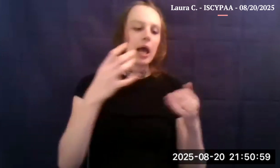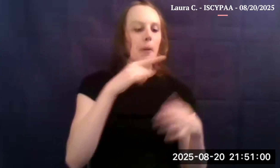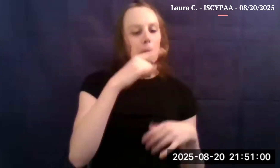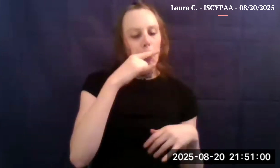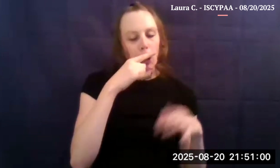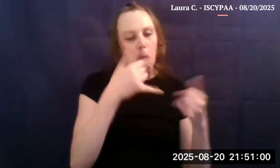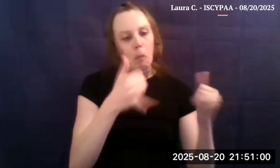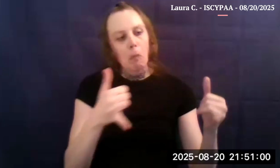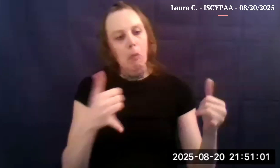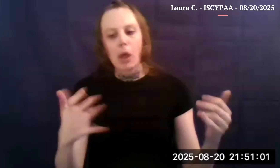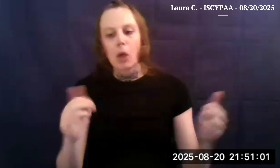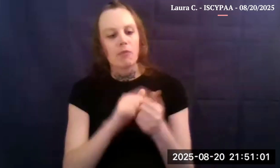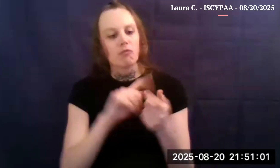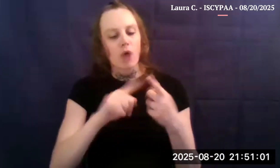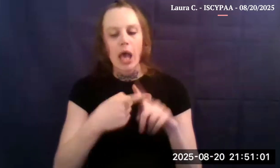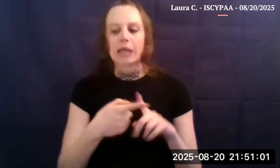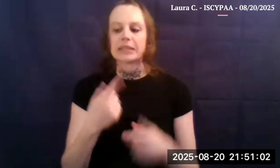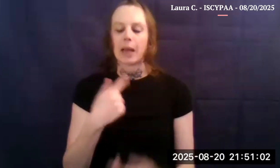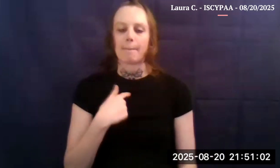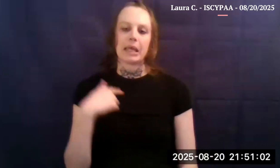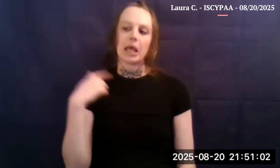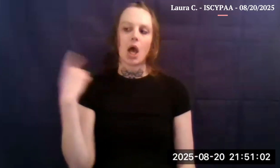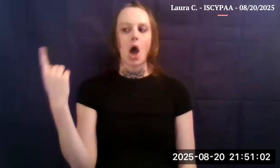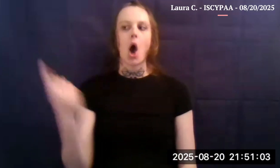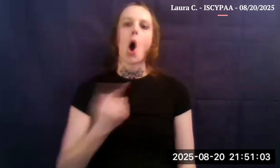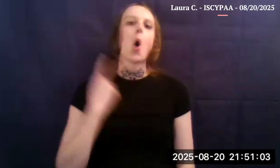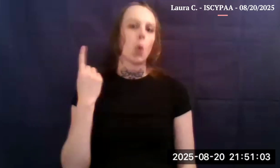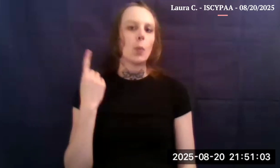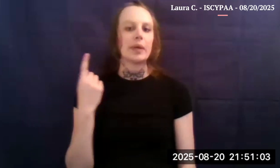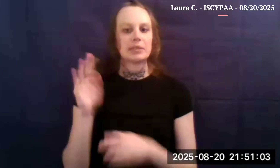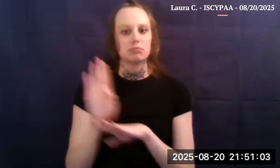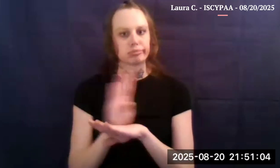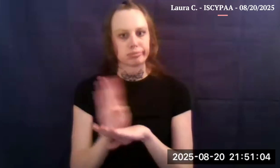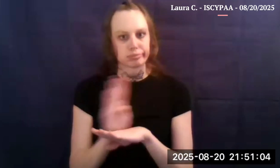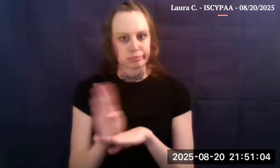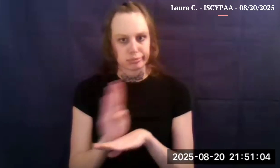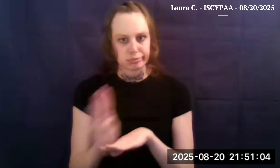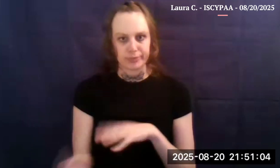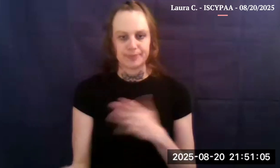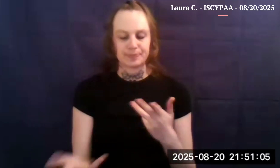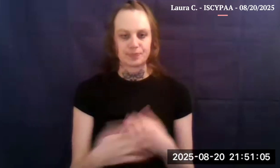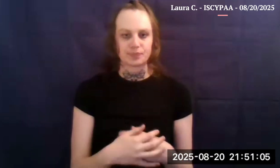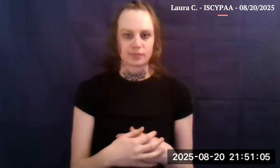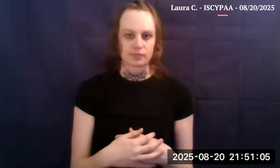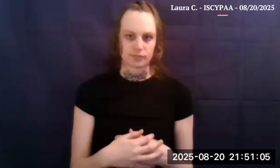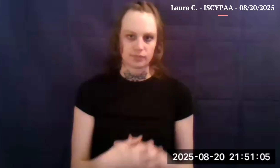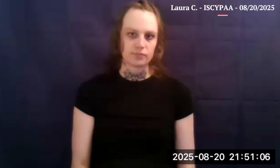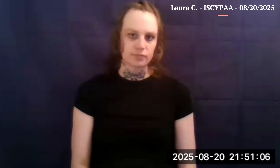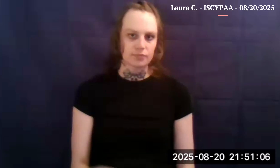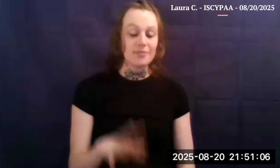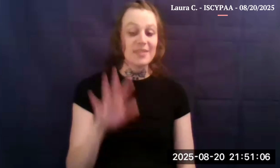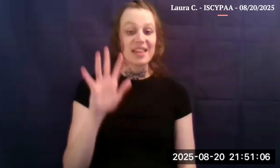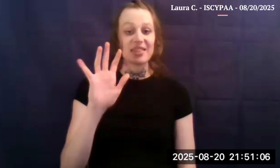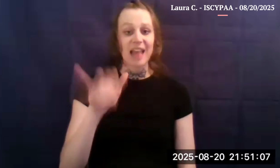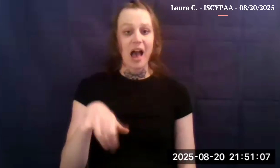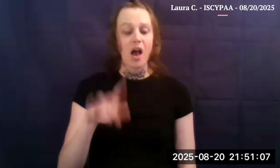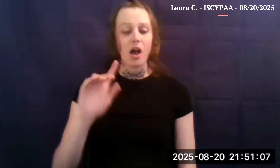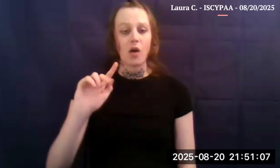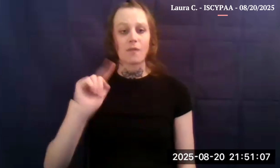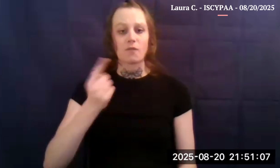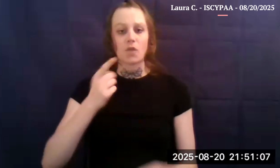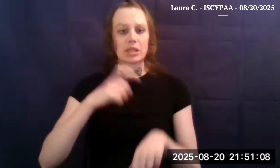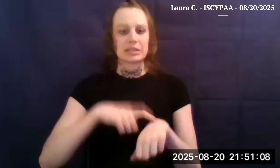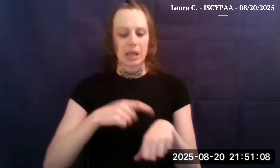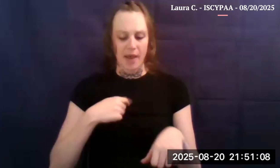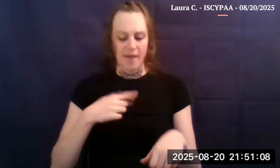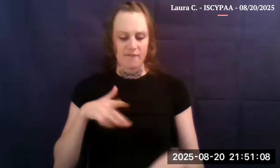kids. Whereas I always had something my mom wanted me to do. And that was the first time in my life that I really